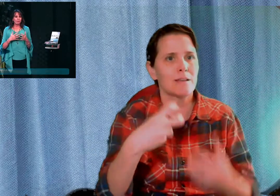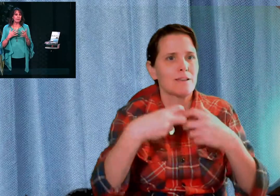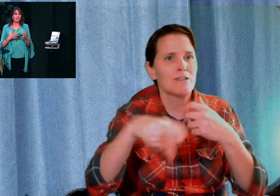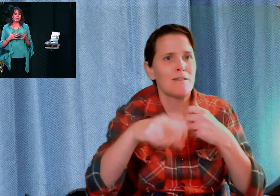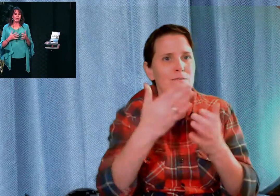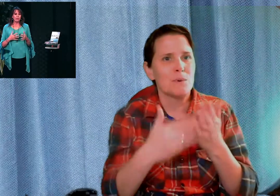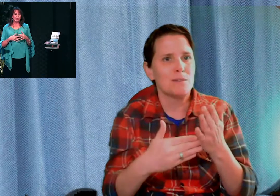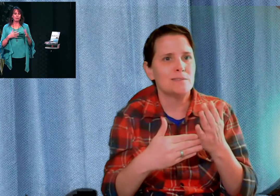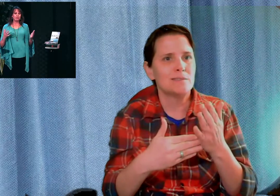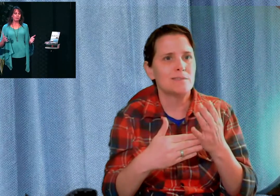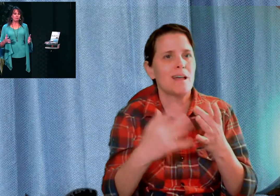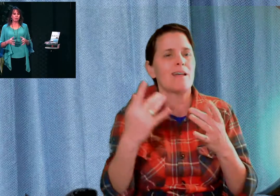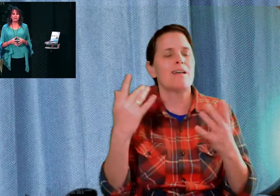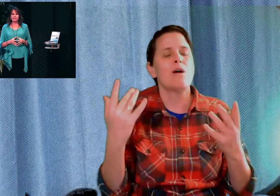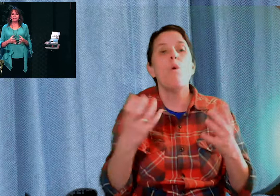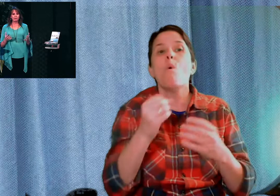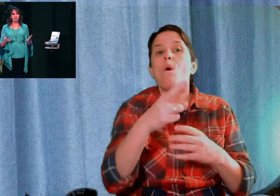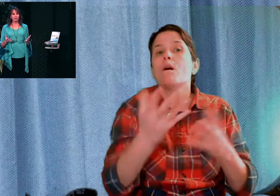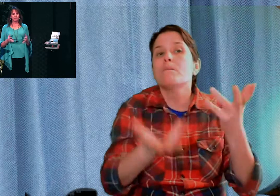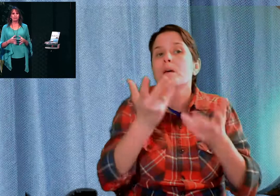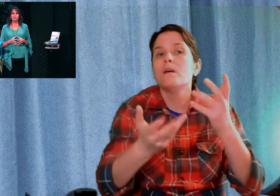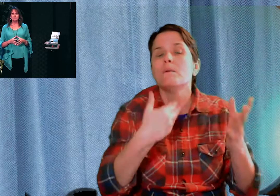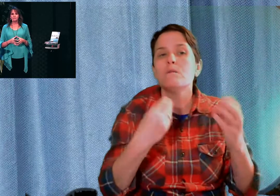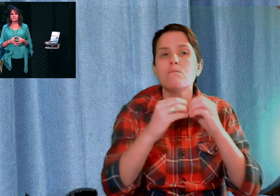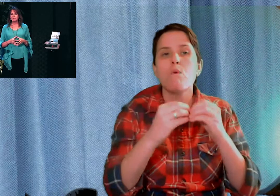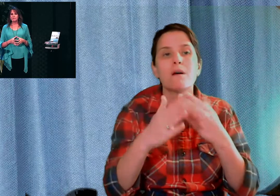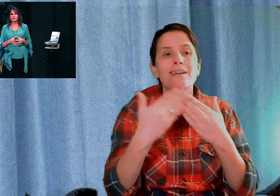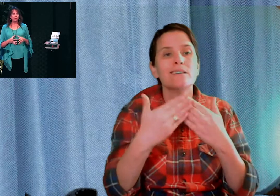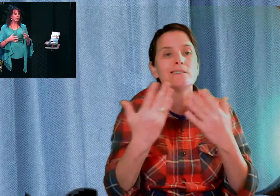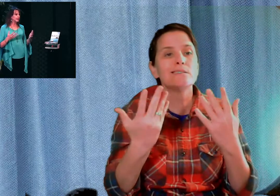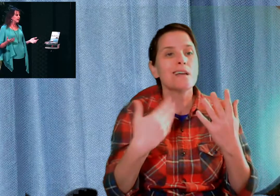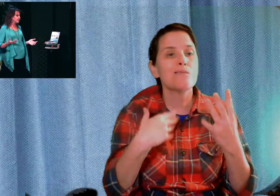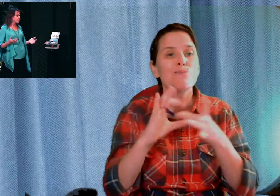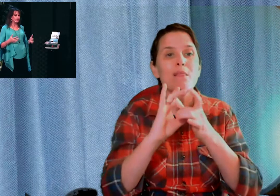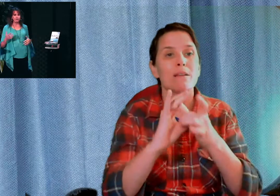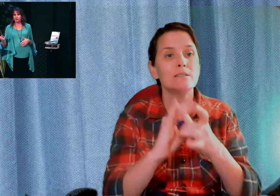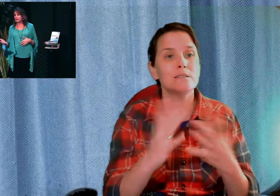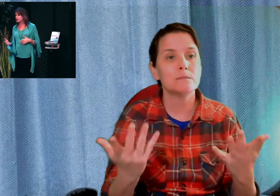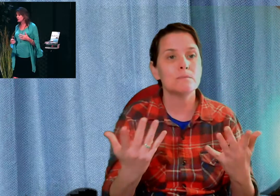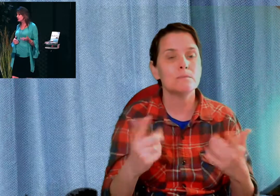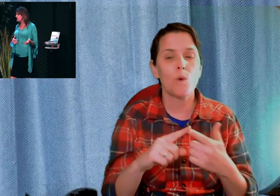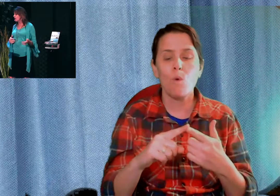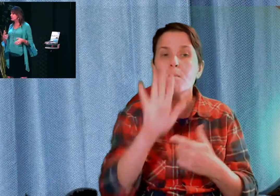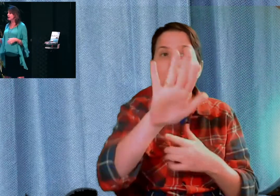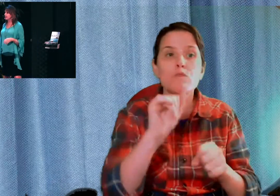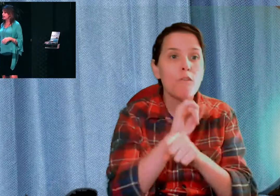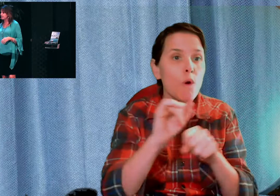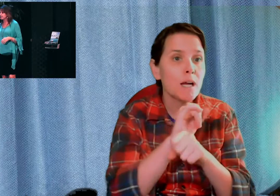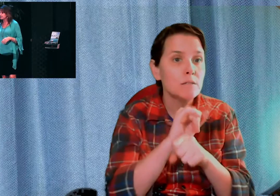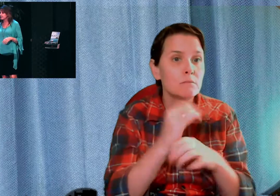Or maybe the place you need more ease is in relationships. Or maybe in your vocation or your job or